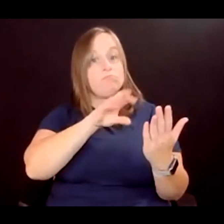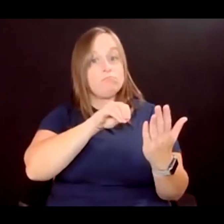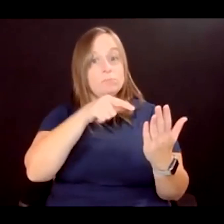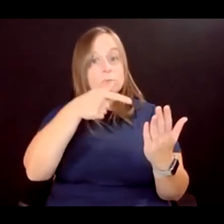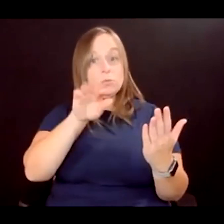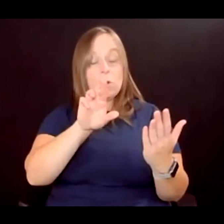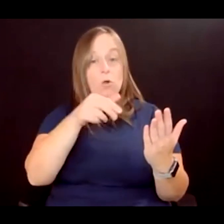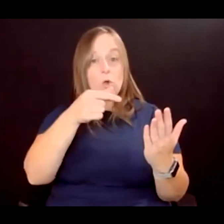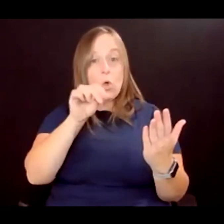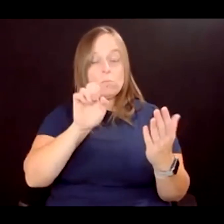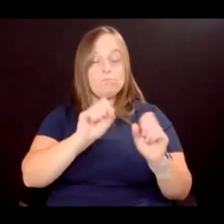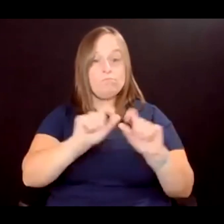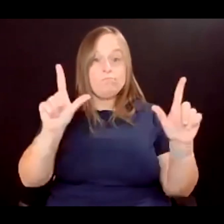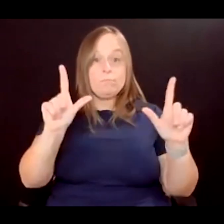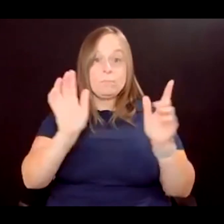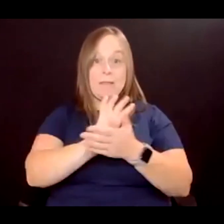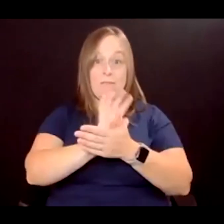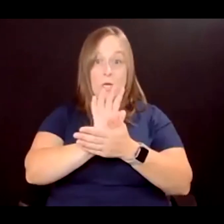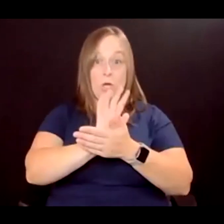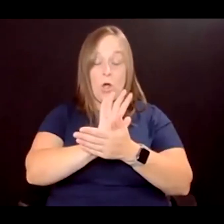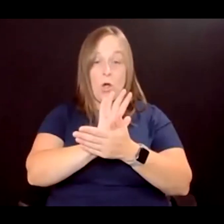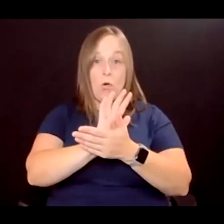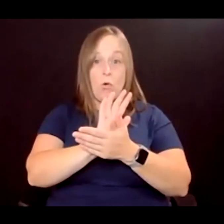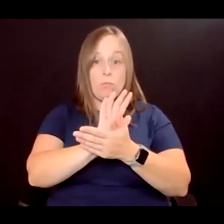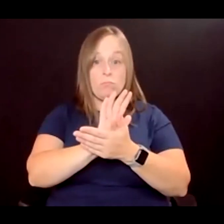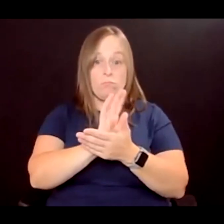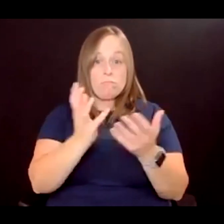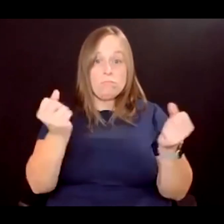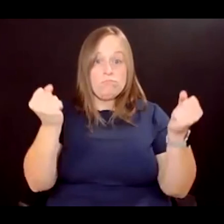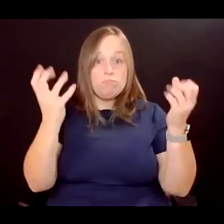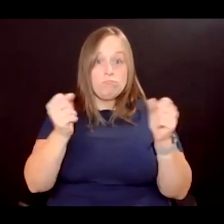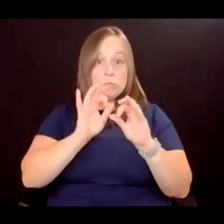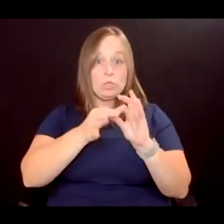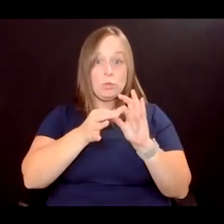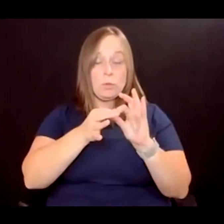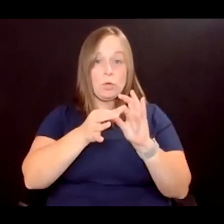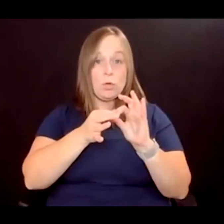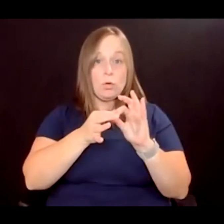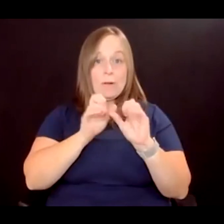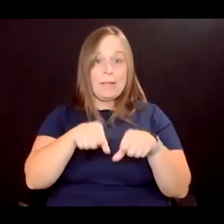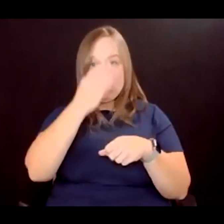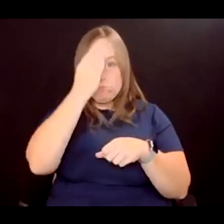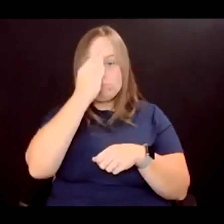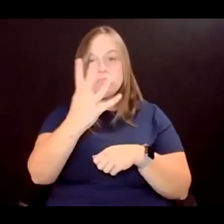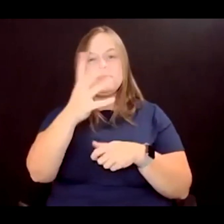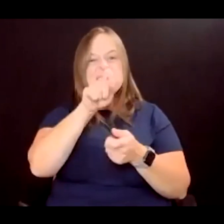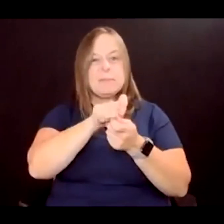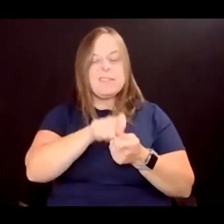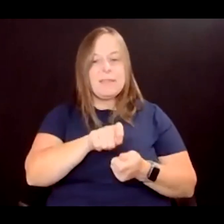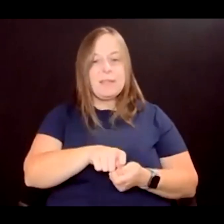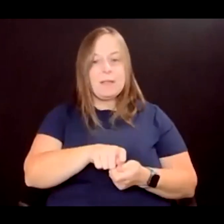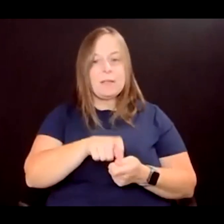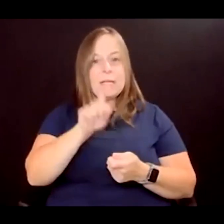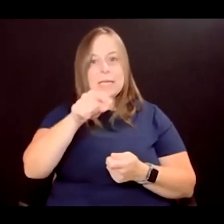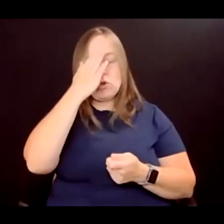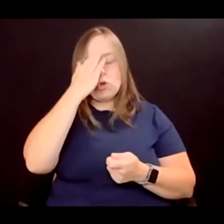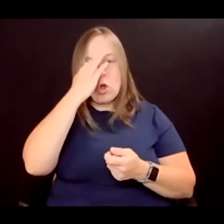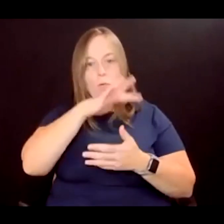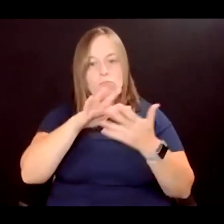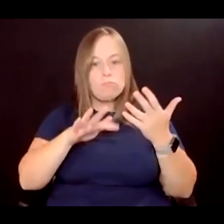good. We're good here. There is Okay. somebody else. Zach just, did you see that, Helen?